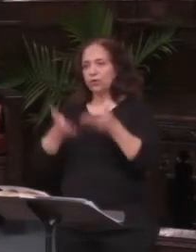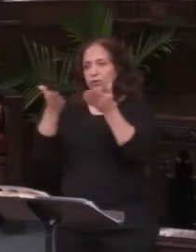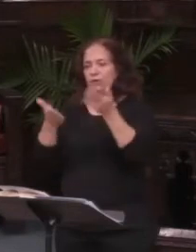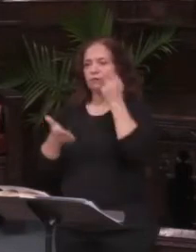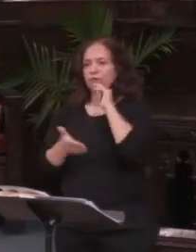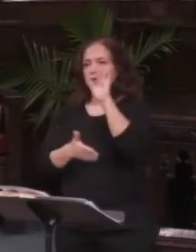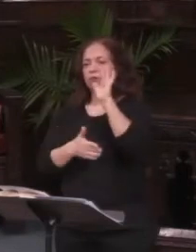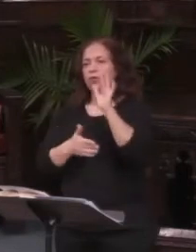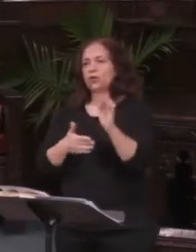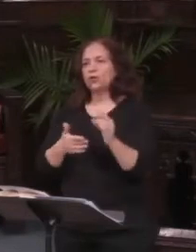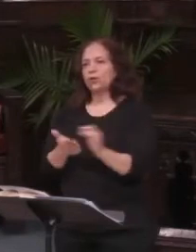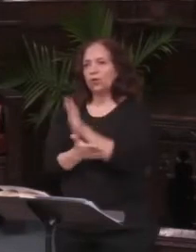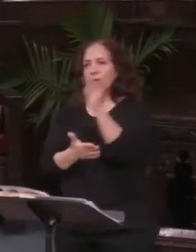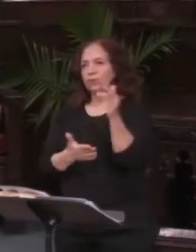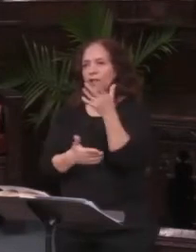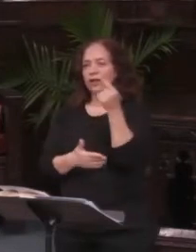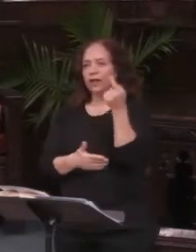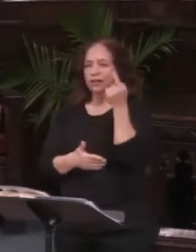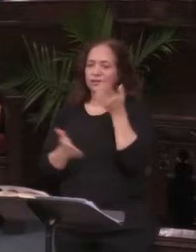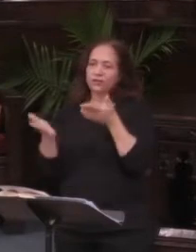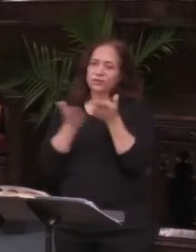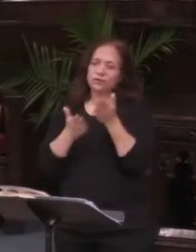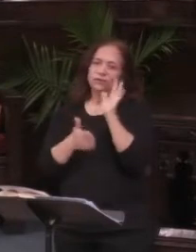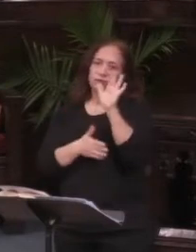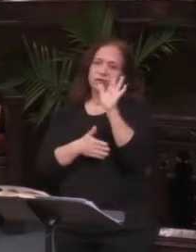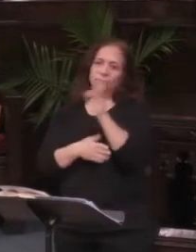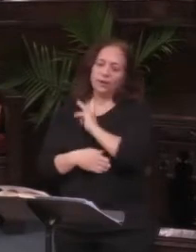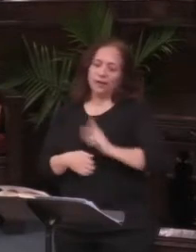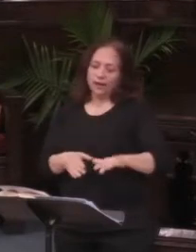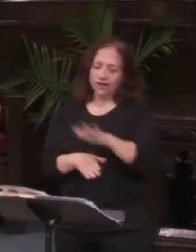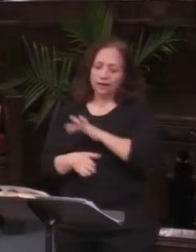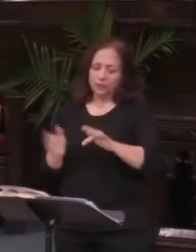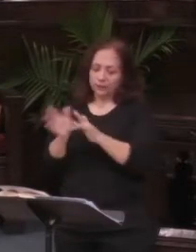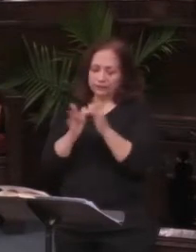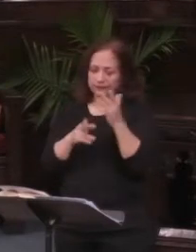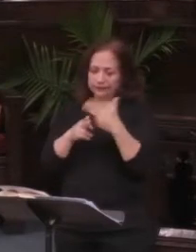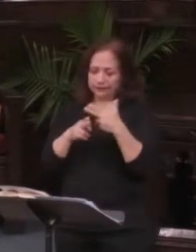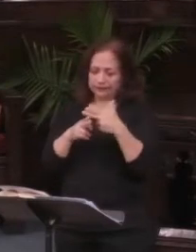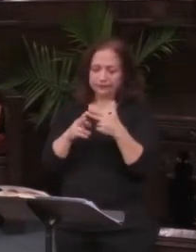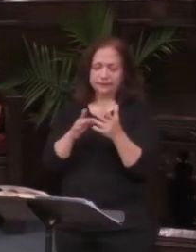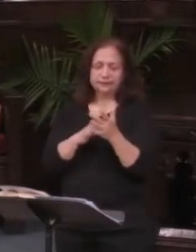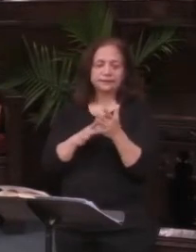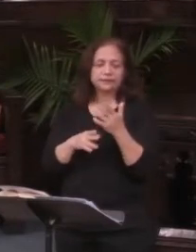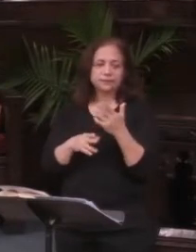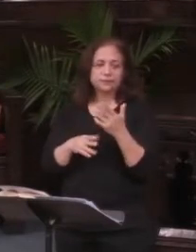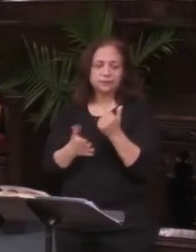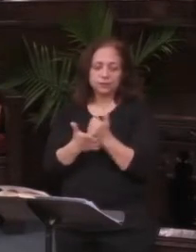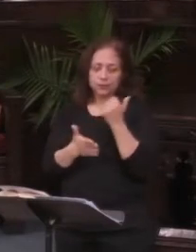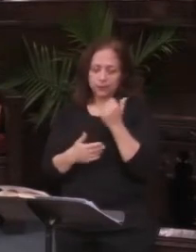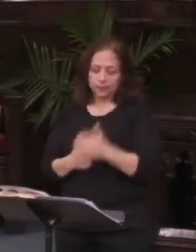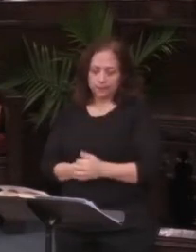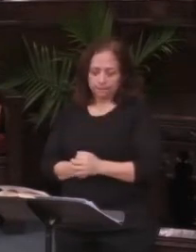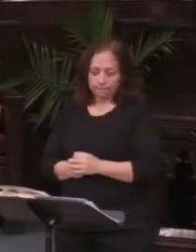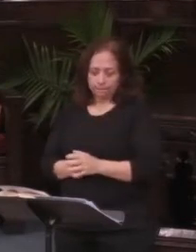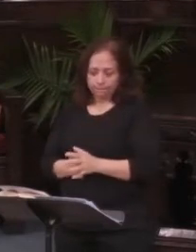your glory and for the service of your kingdom. In Jesus' name, amen.